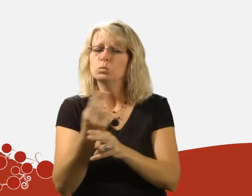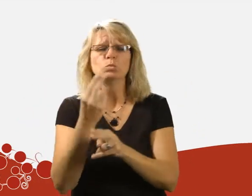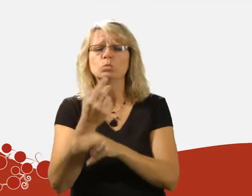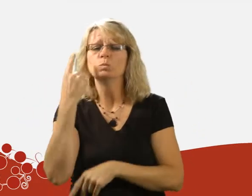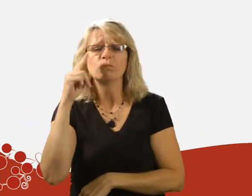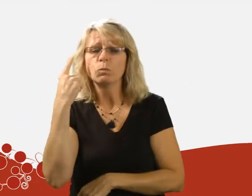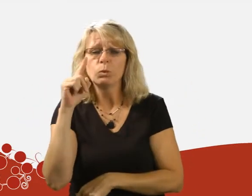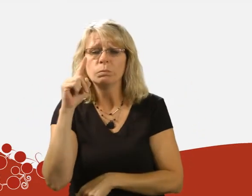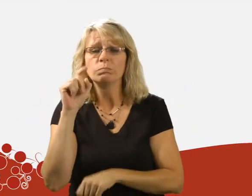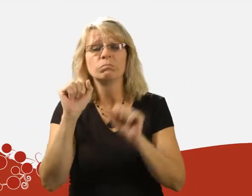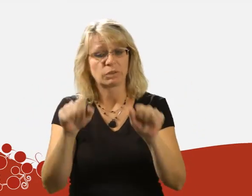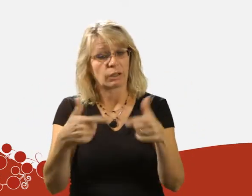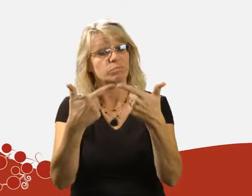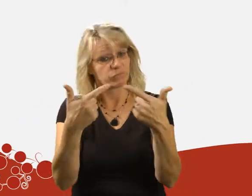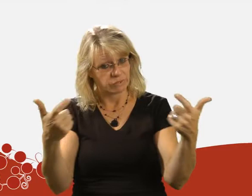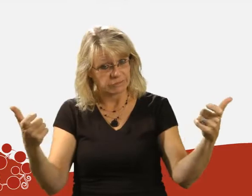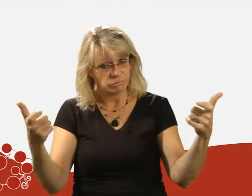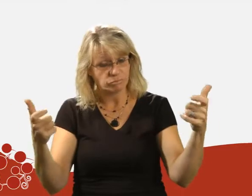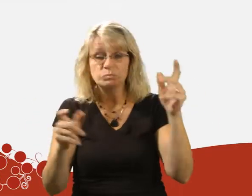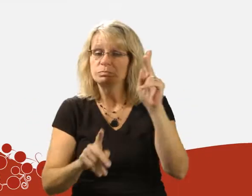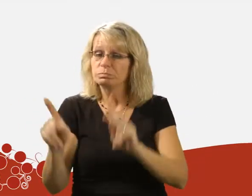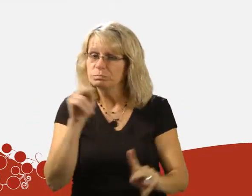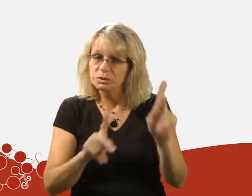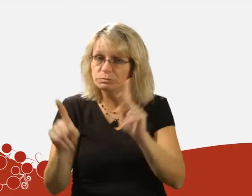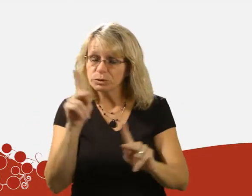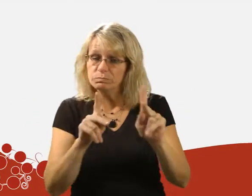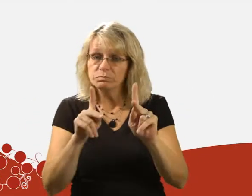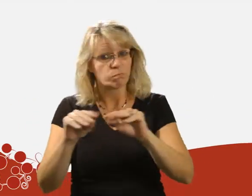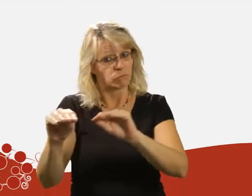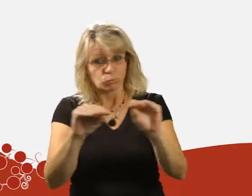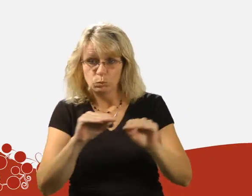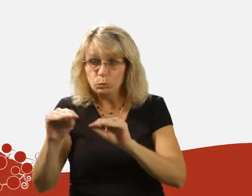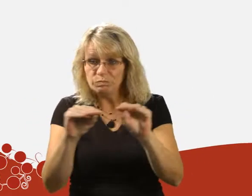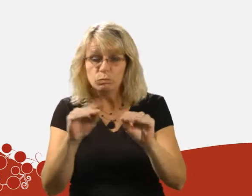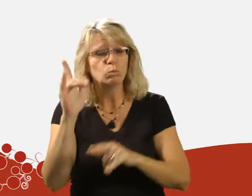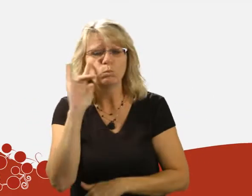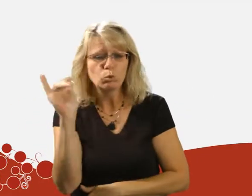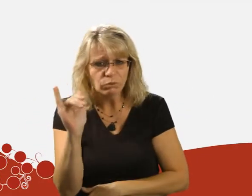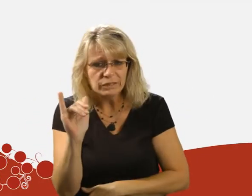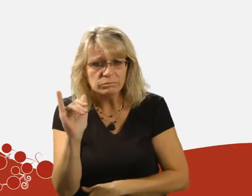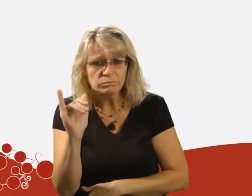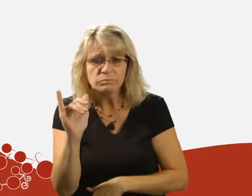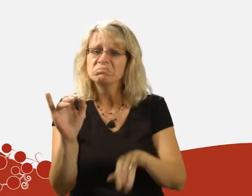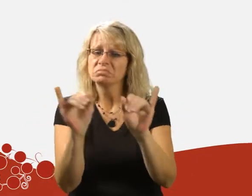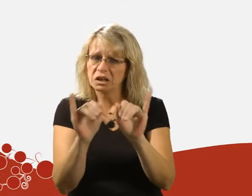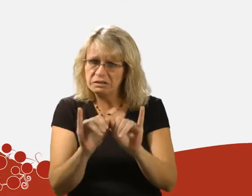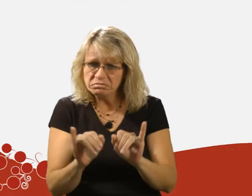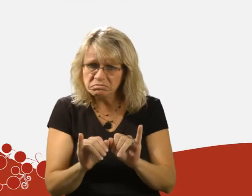They can be used to describe an object or a person, how they move, where they are located, or what they look